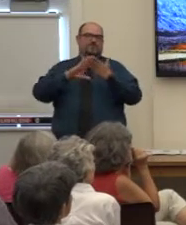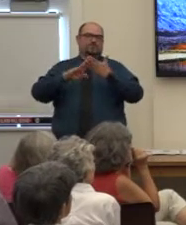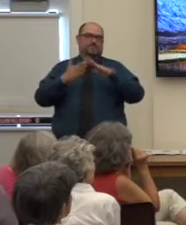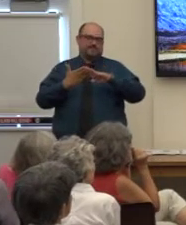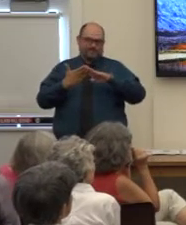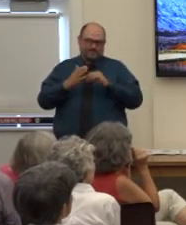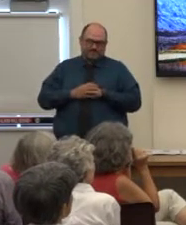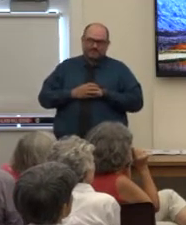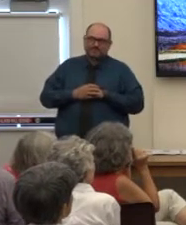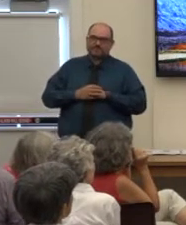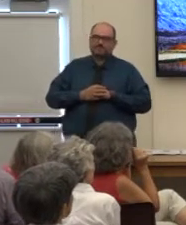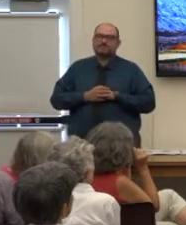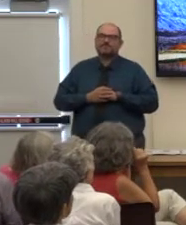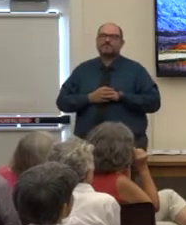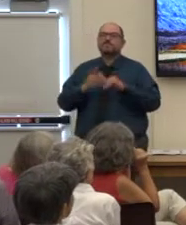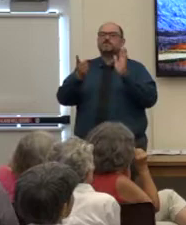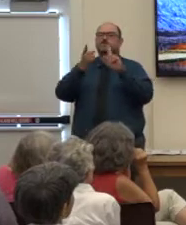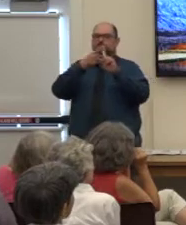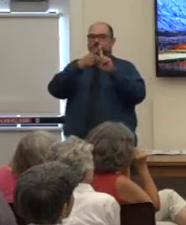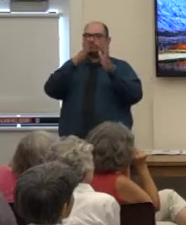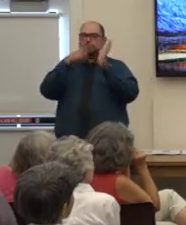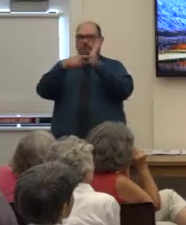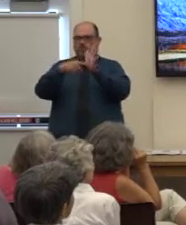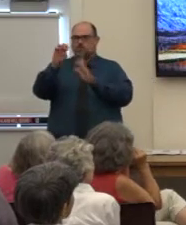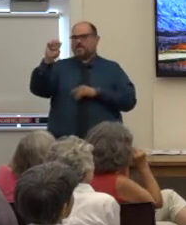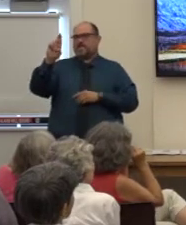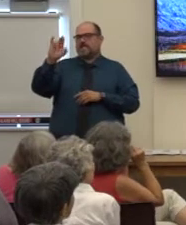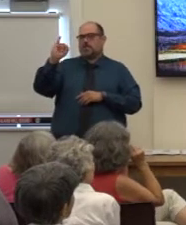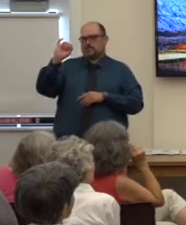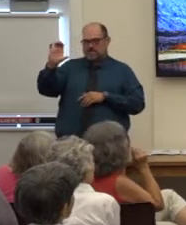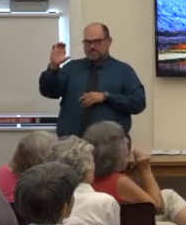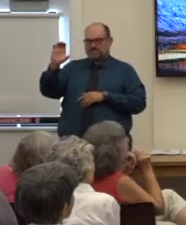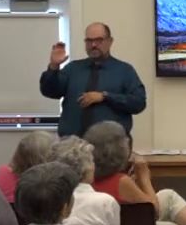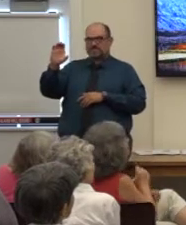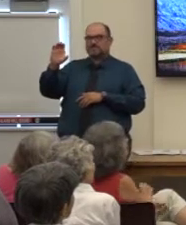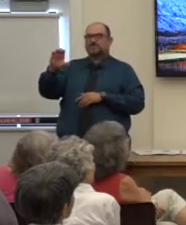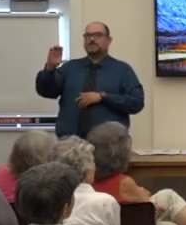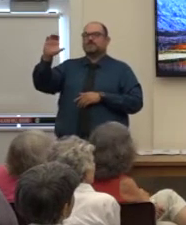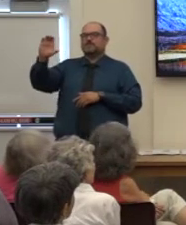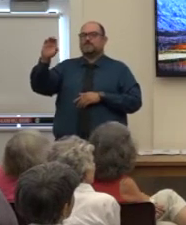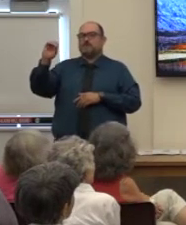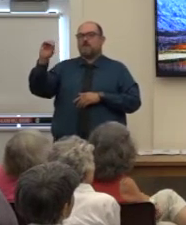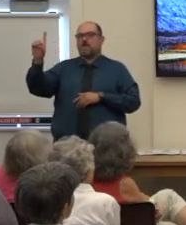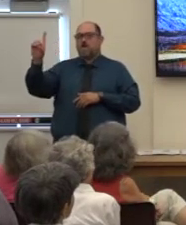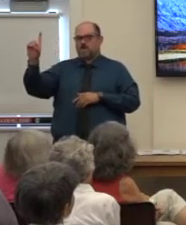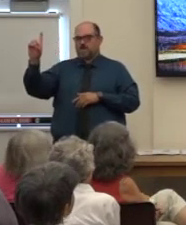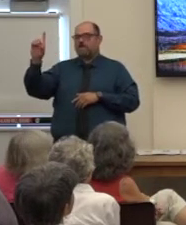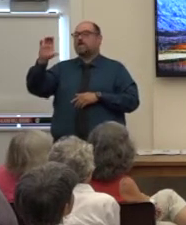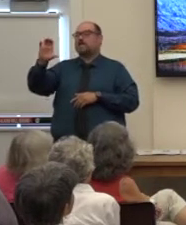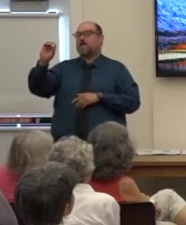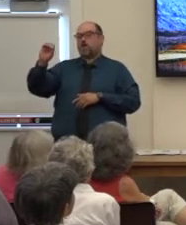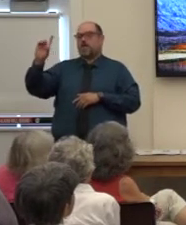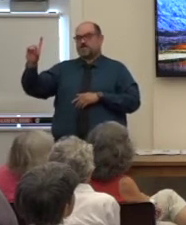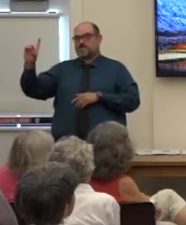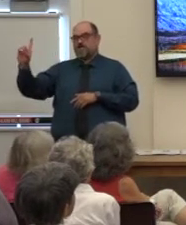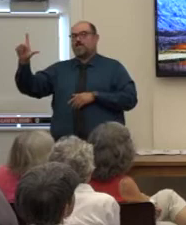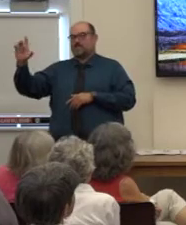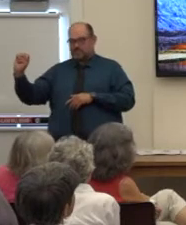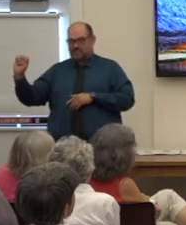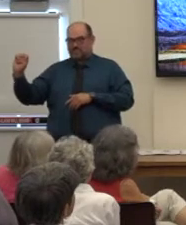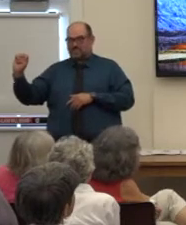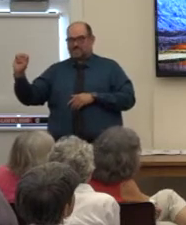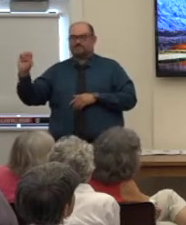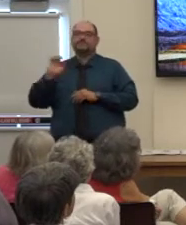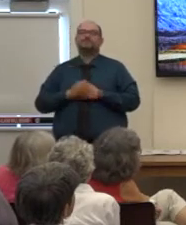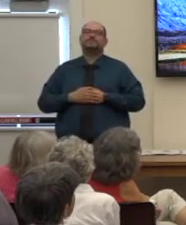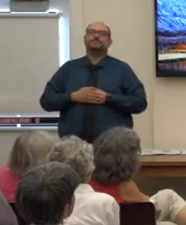of Eric Cottle talking about his memories of the deaf community. And you'll see